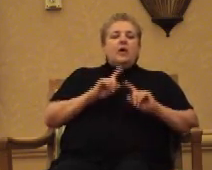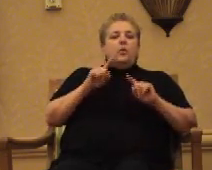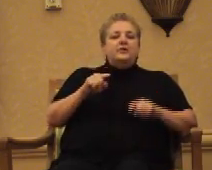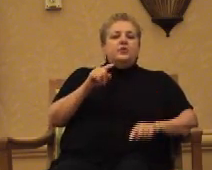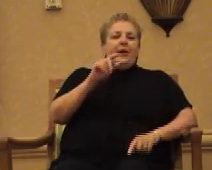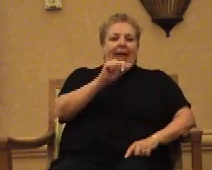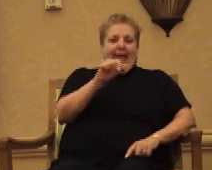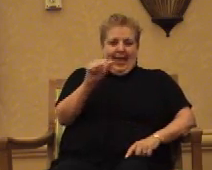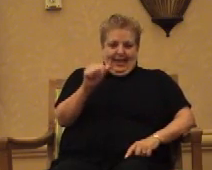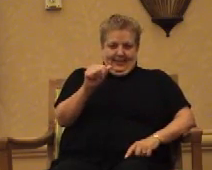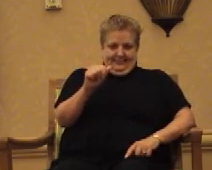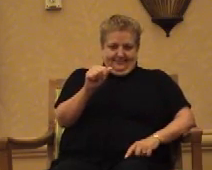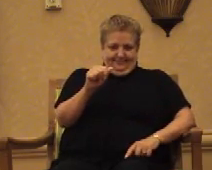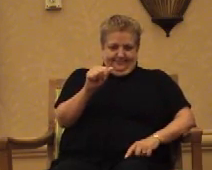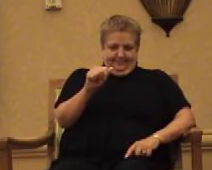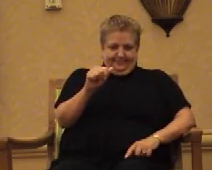trip, and I got those 12 days.